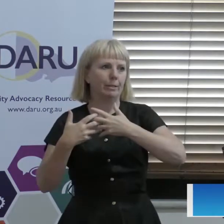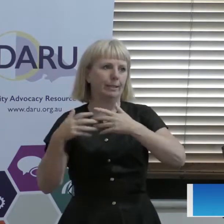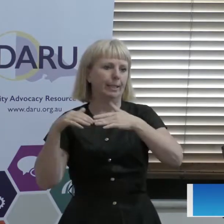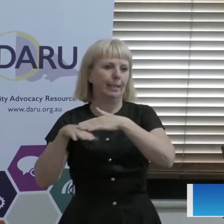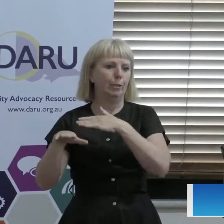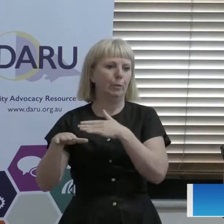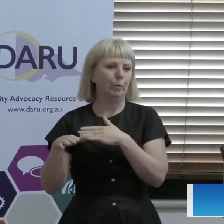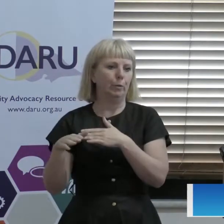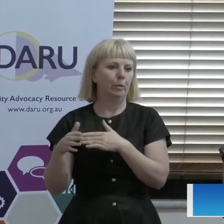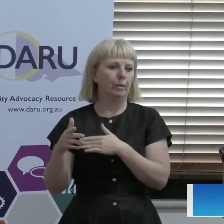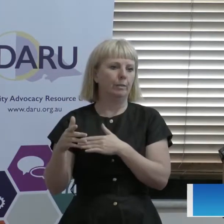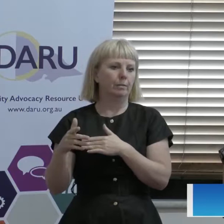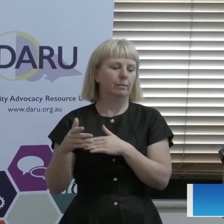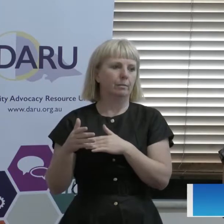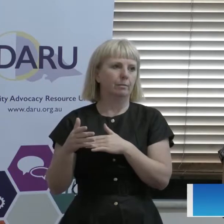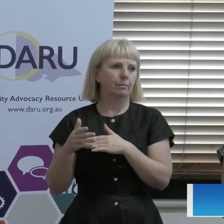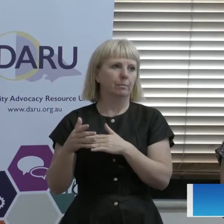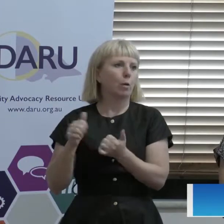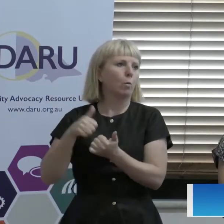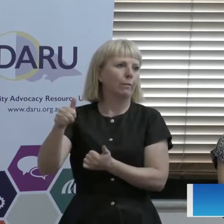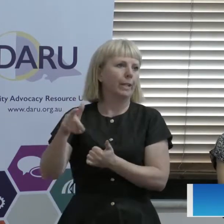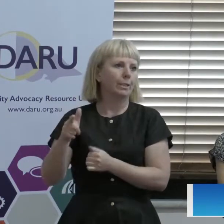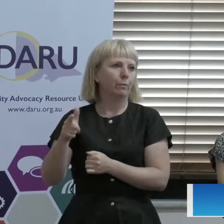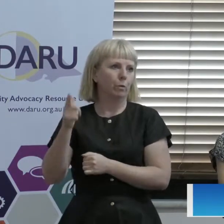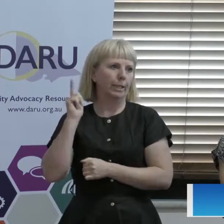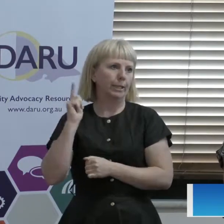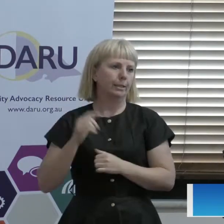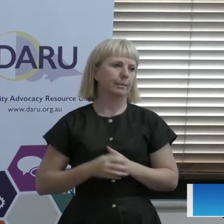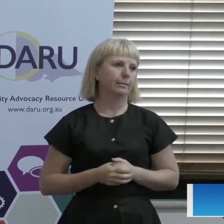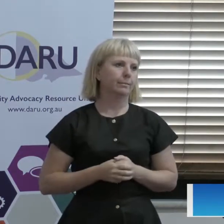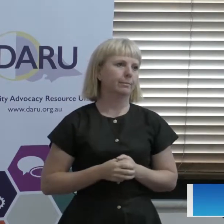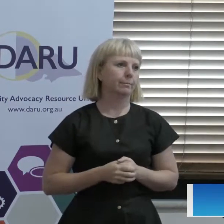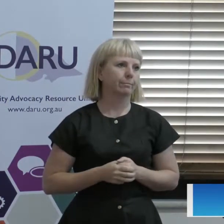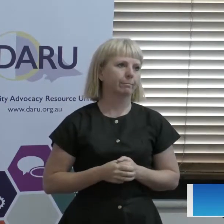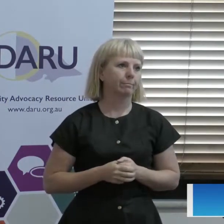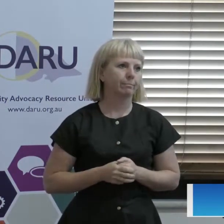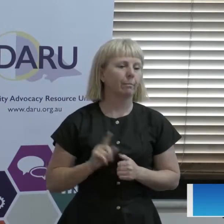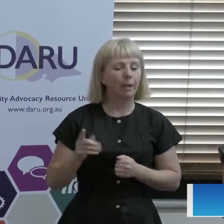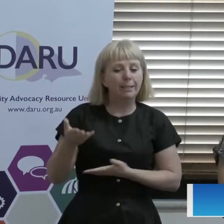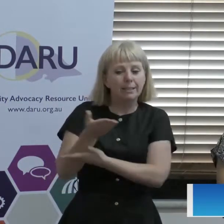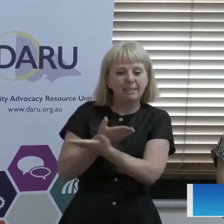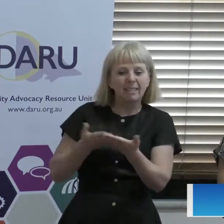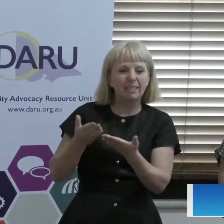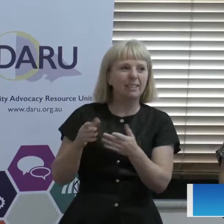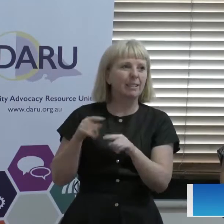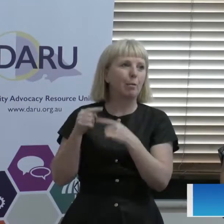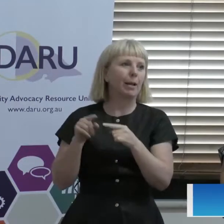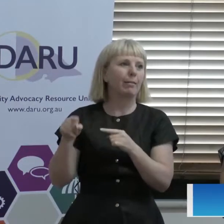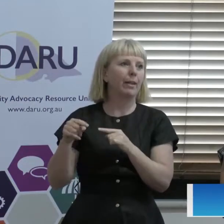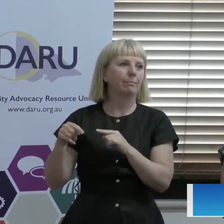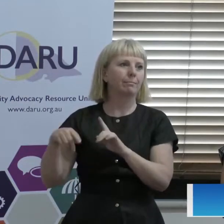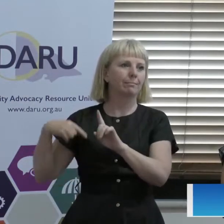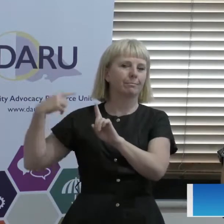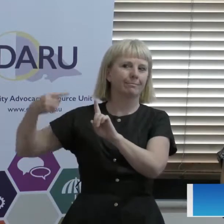into the actual undergrad teaching degree, but you know, discussions around that have been going on for a long time,